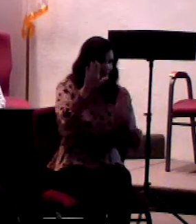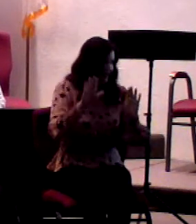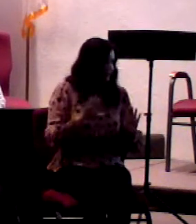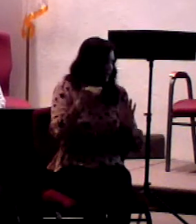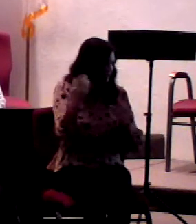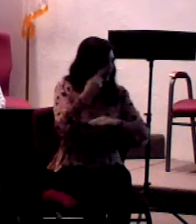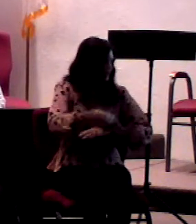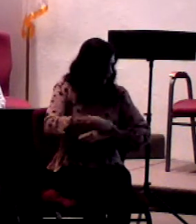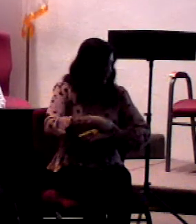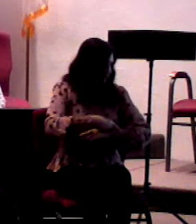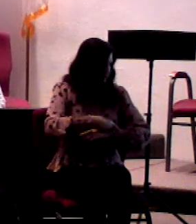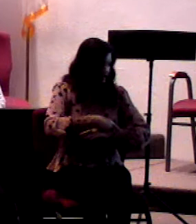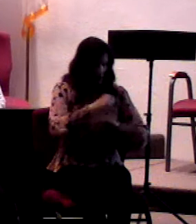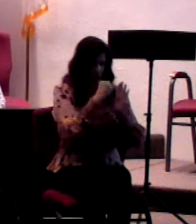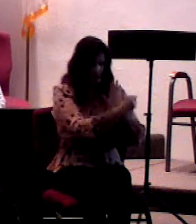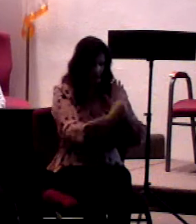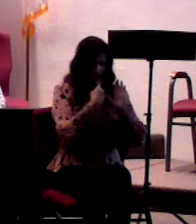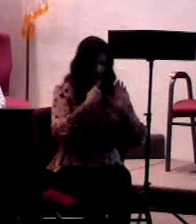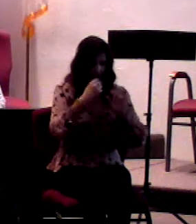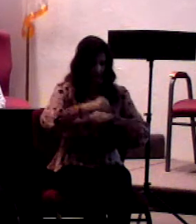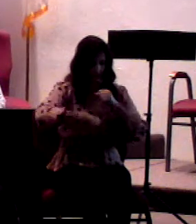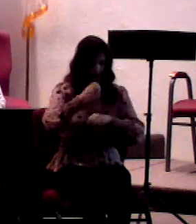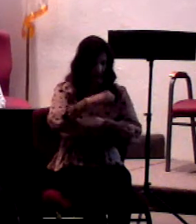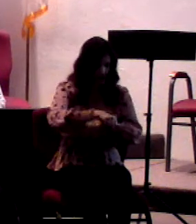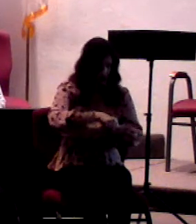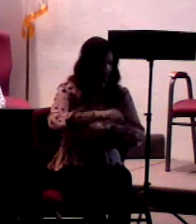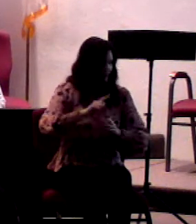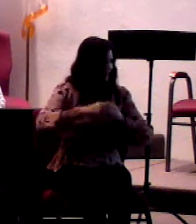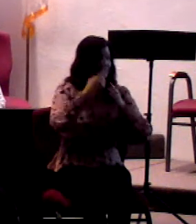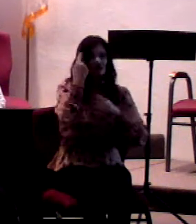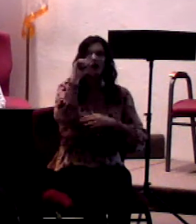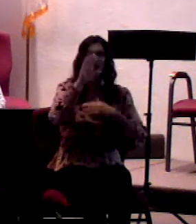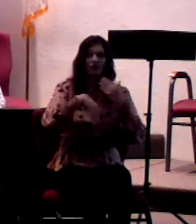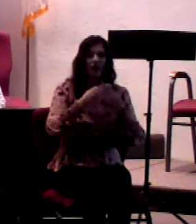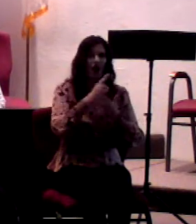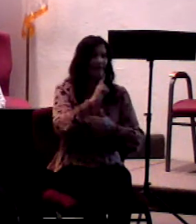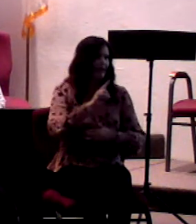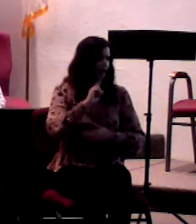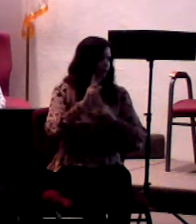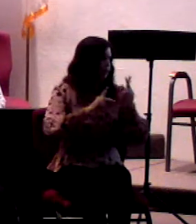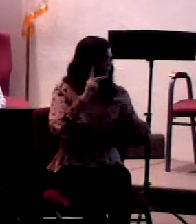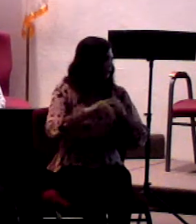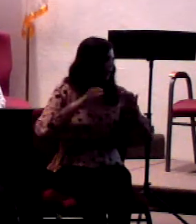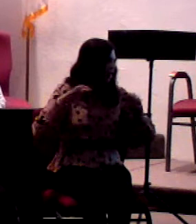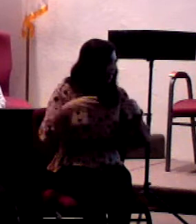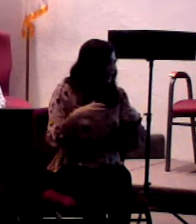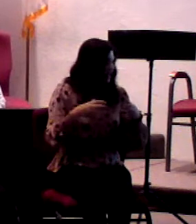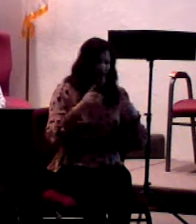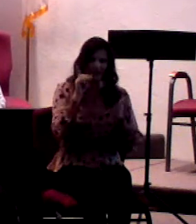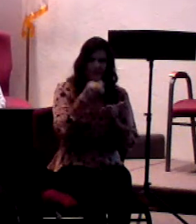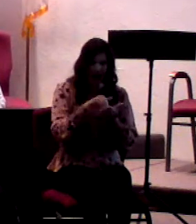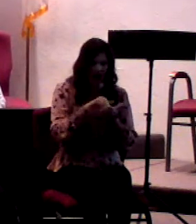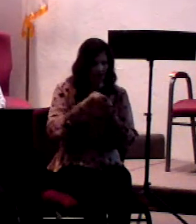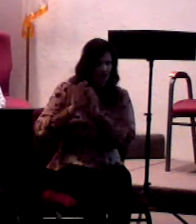according to Scripture, as Passover begins for all the Hebrew people and thousands flocked to the city of Jerusalem,